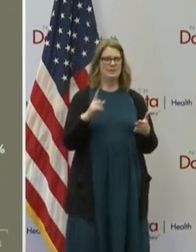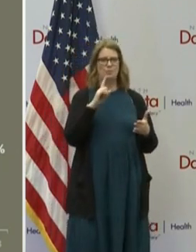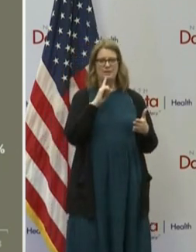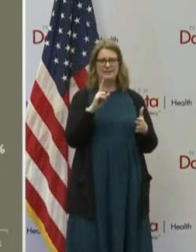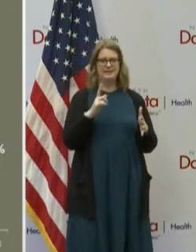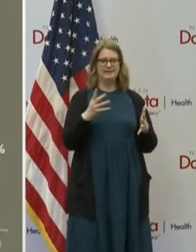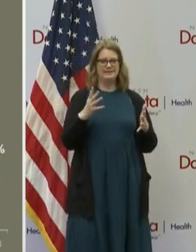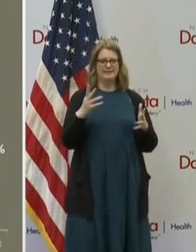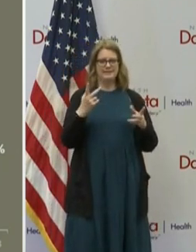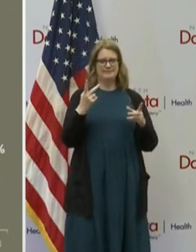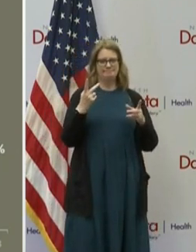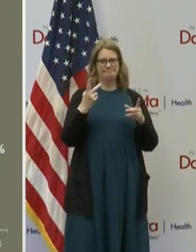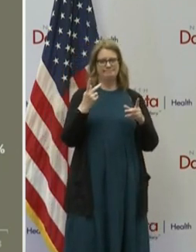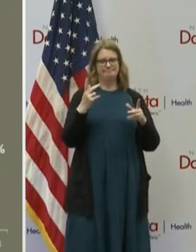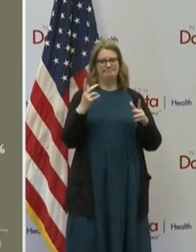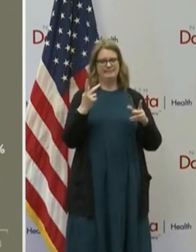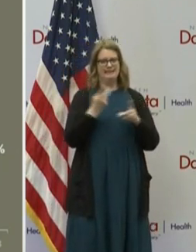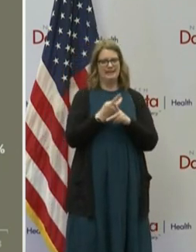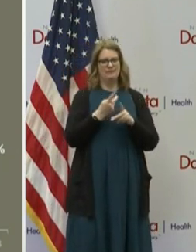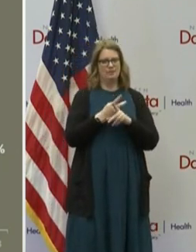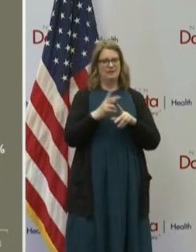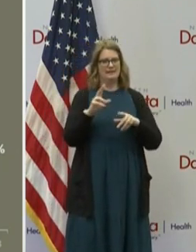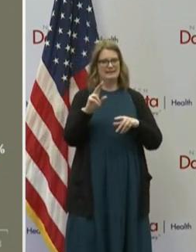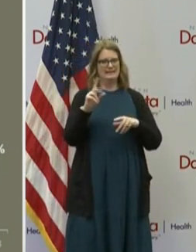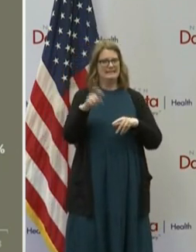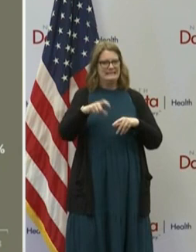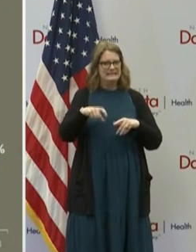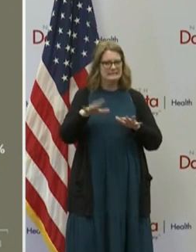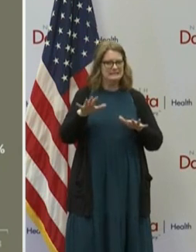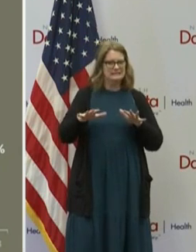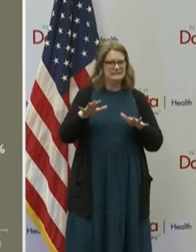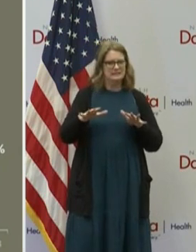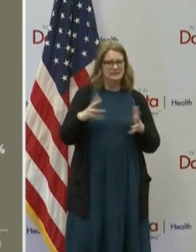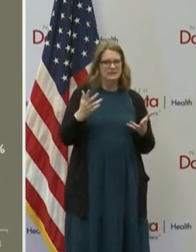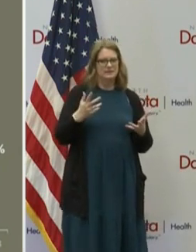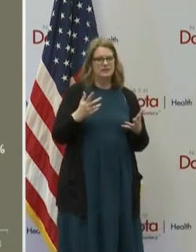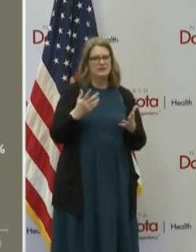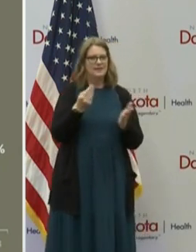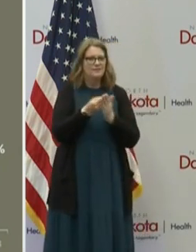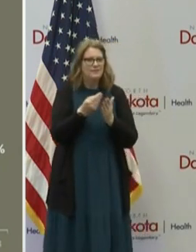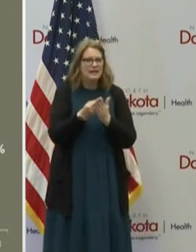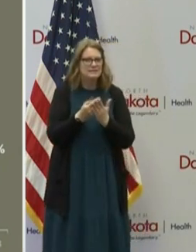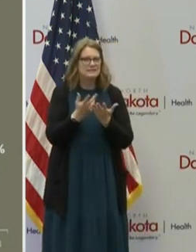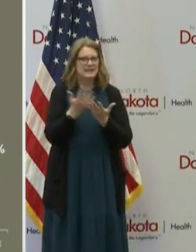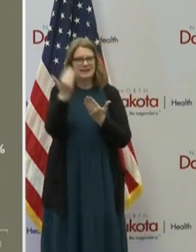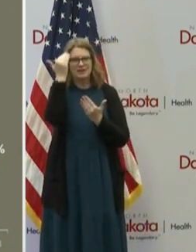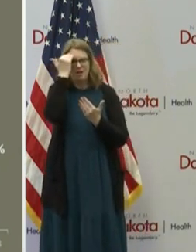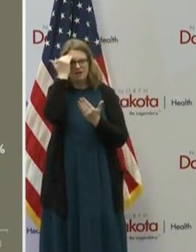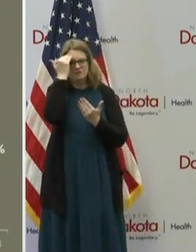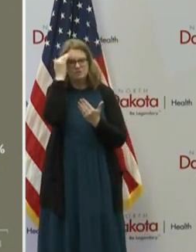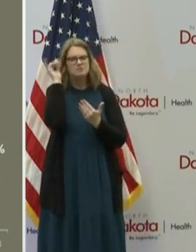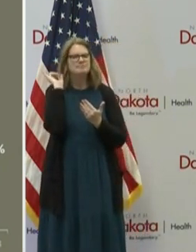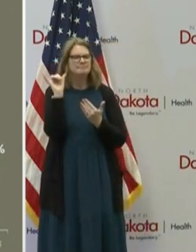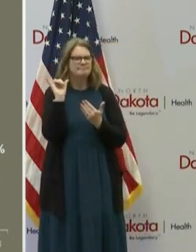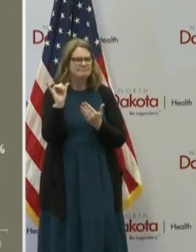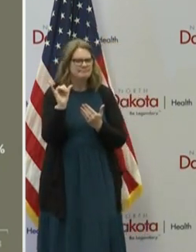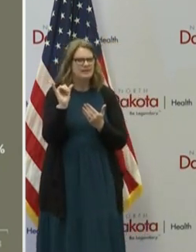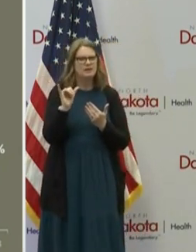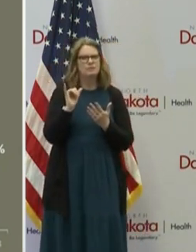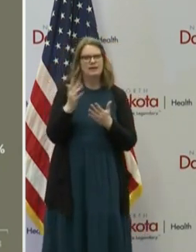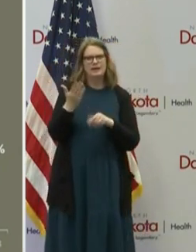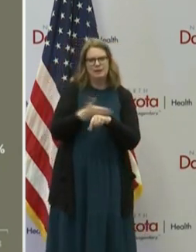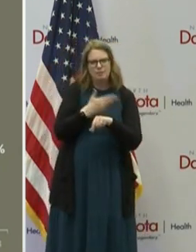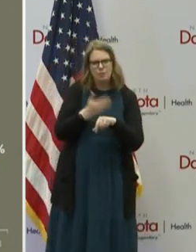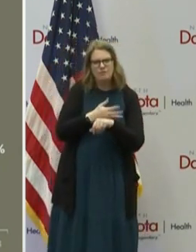balancing those needs. And I think one thing that we know is that as we have got both the funds and the knowledge now, there's things we can do to improve